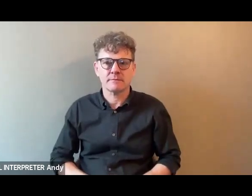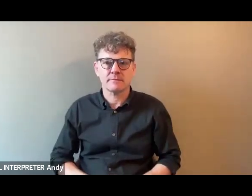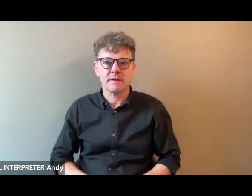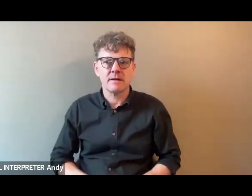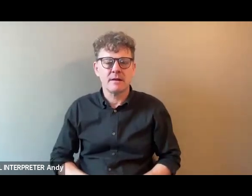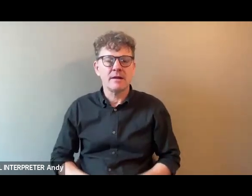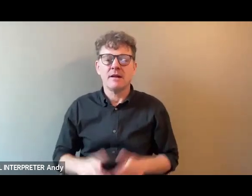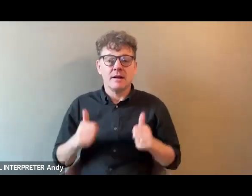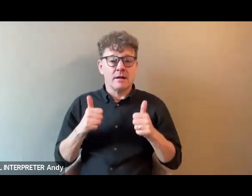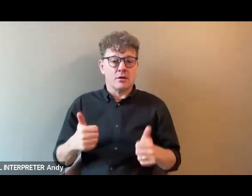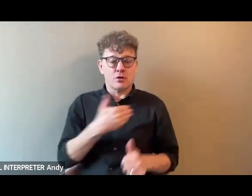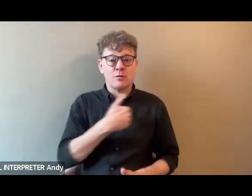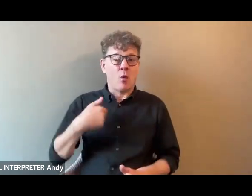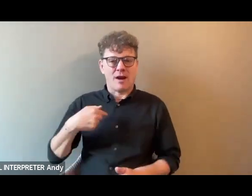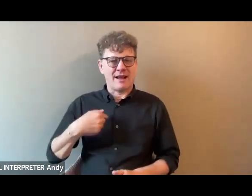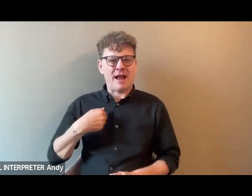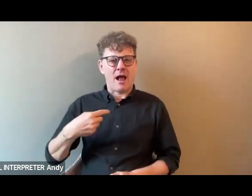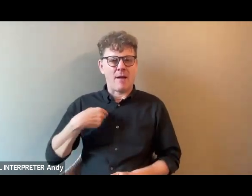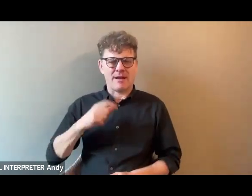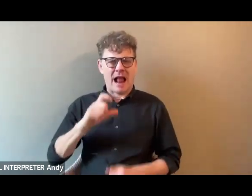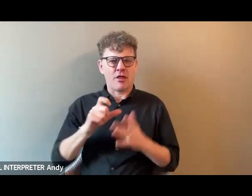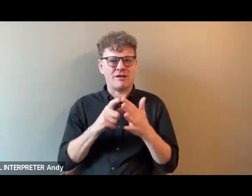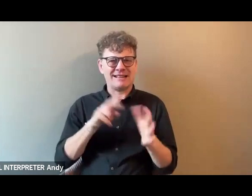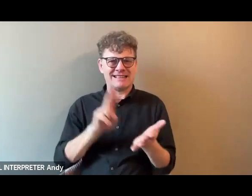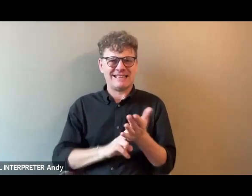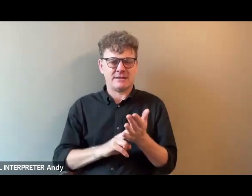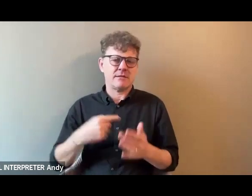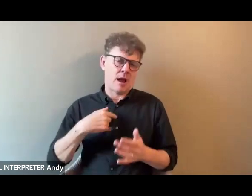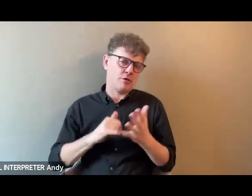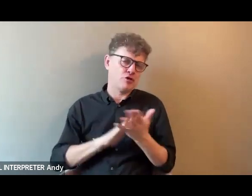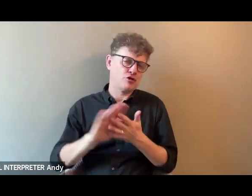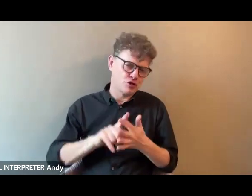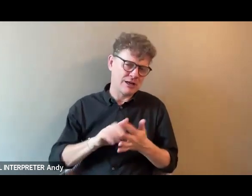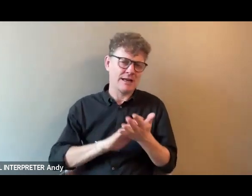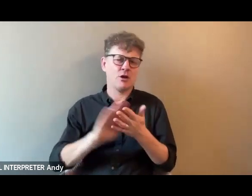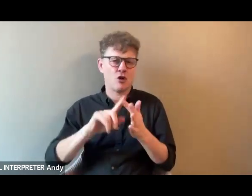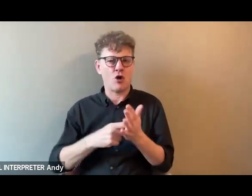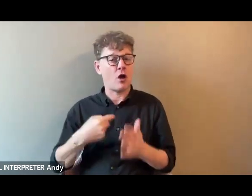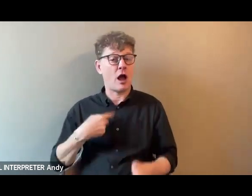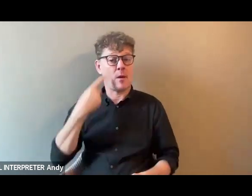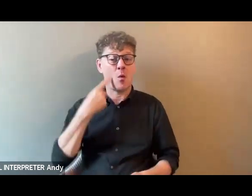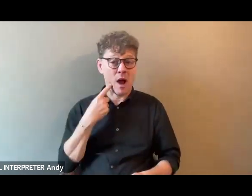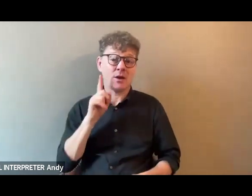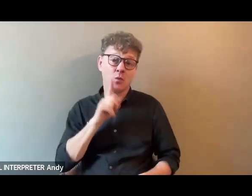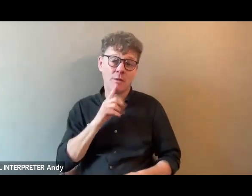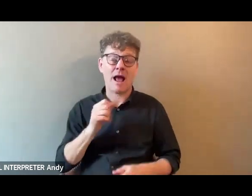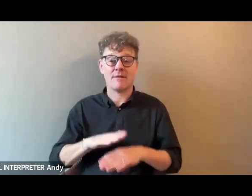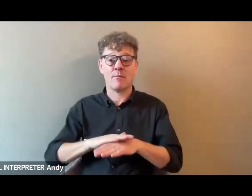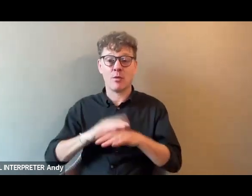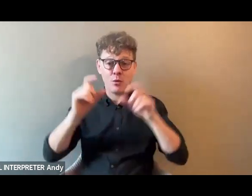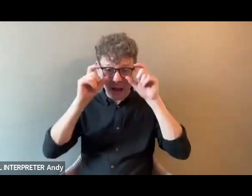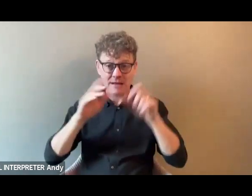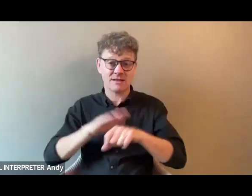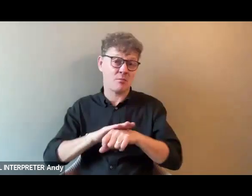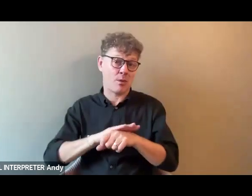Good morning. I'm Katherine Deane. My pronouns are she, her. I'm a white woman wearing blue glasses and blue hair